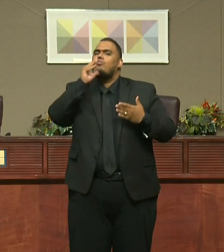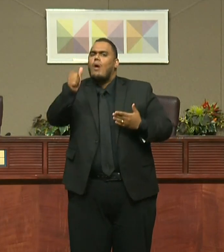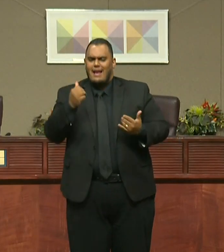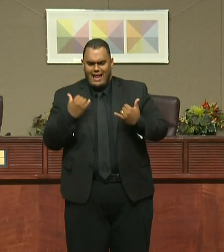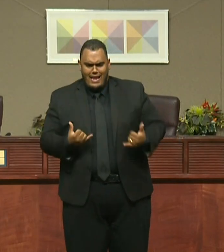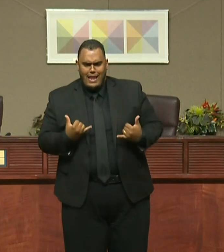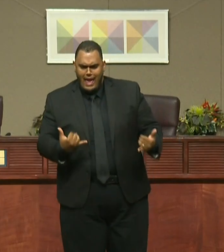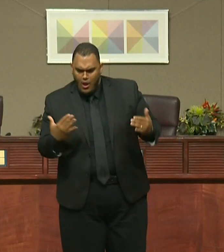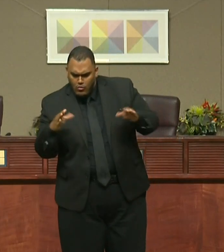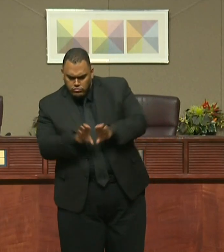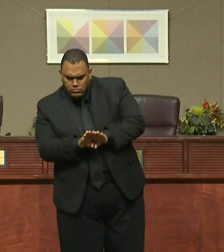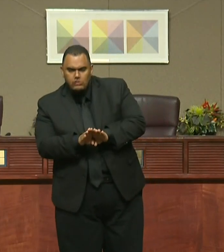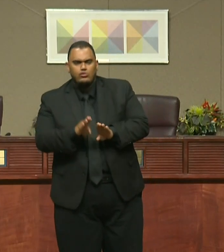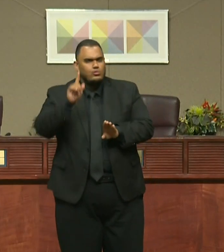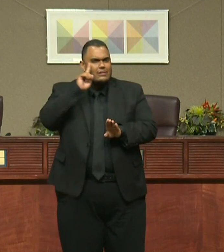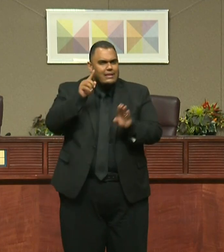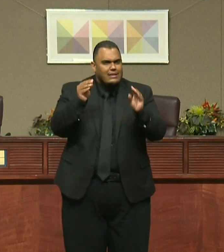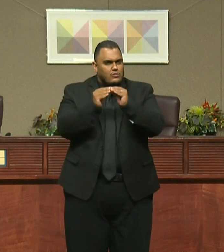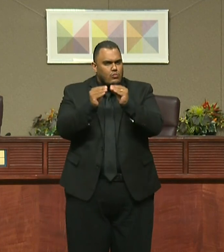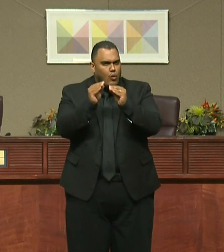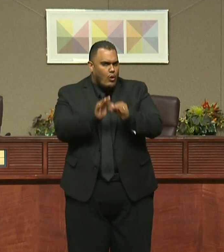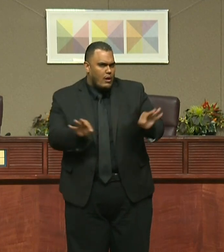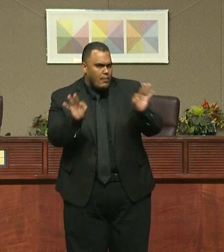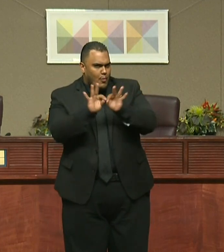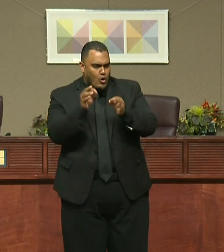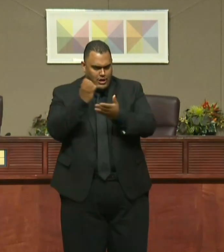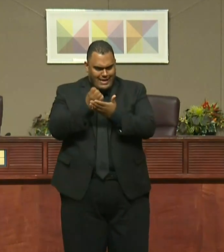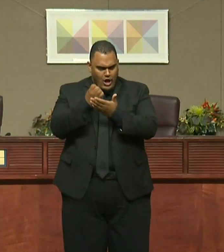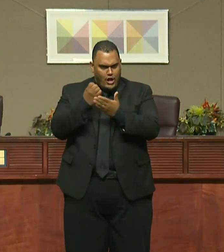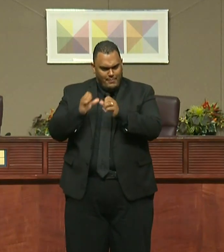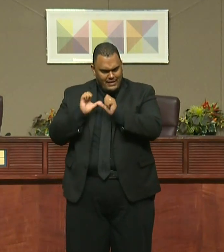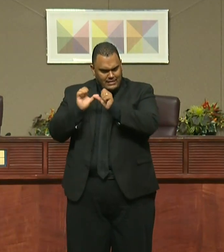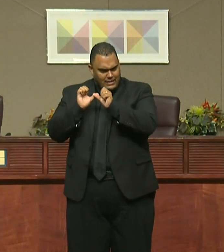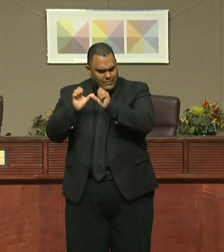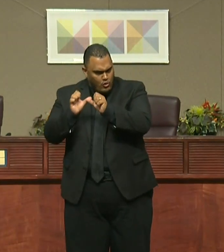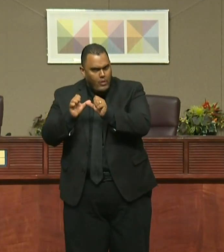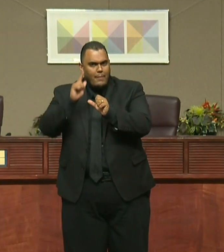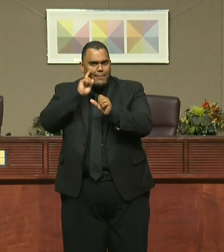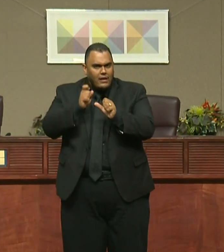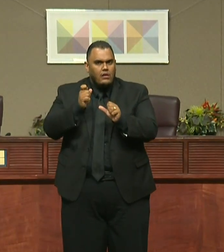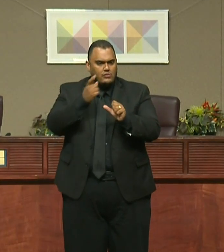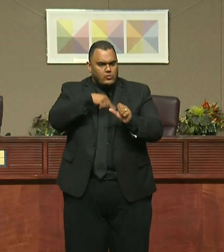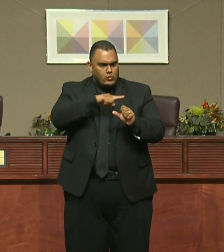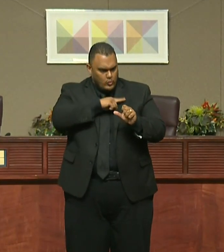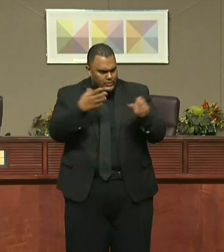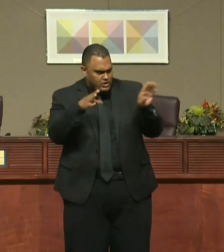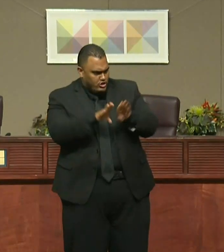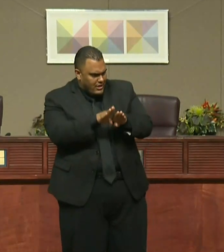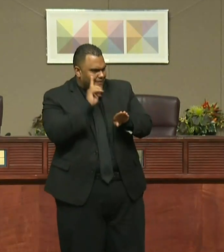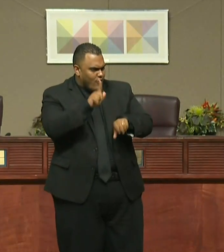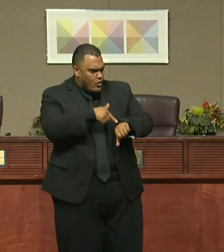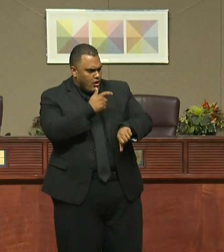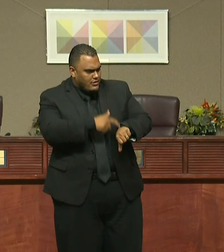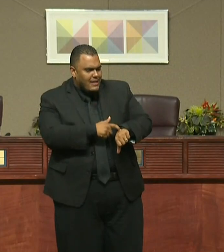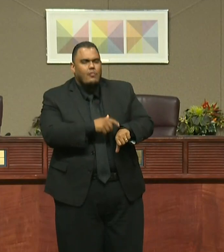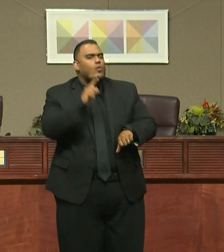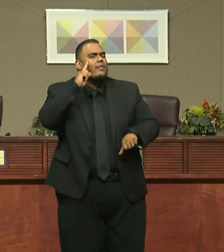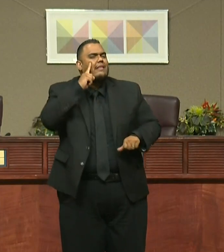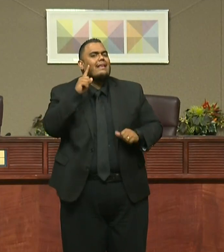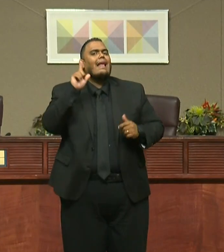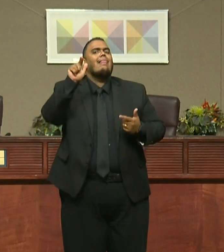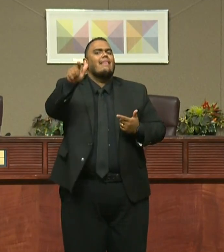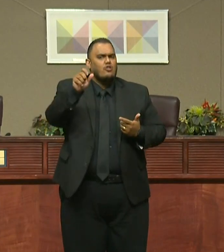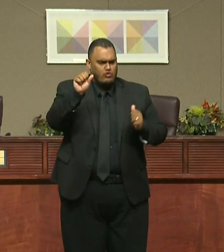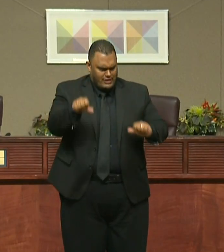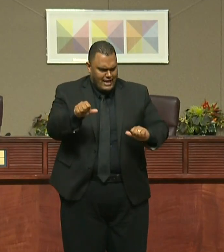important to keep the economy going because it was shut down so long? Or at what point do you think you might have to take those hard, make those hard